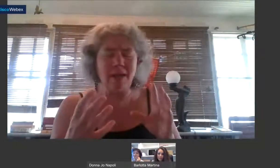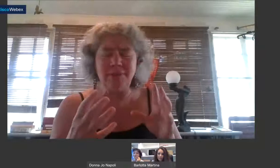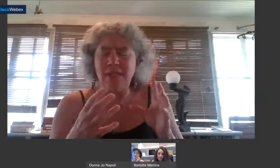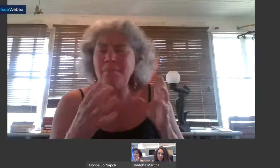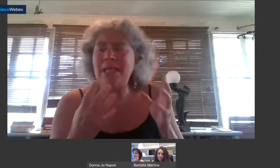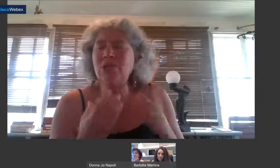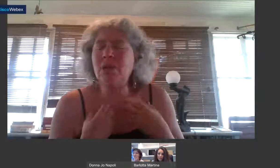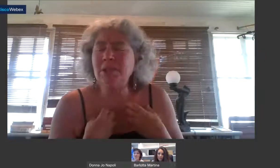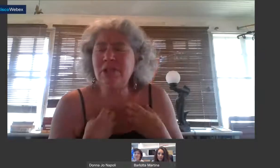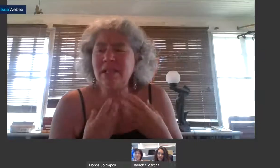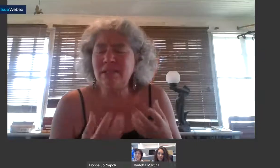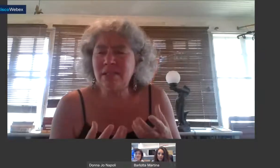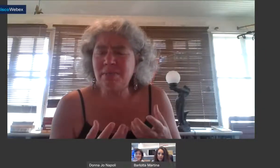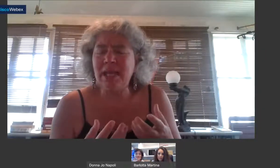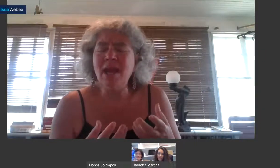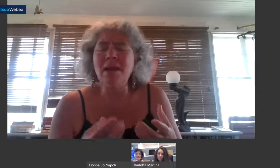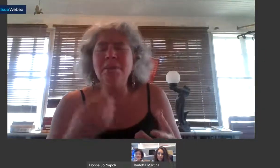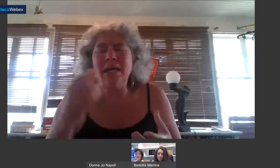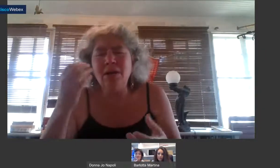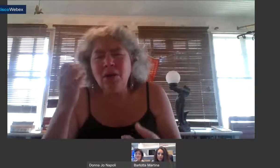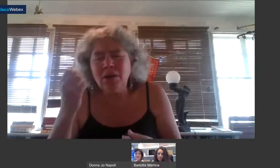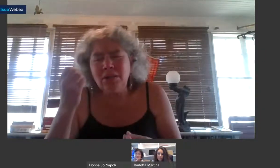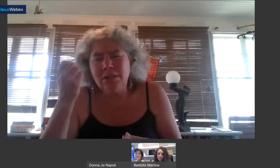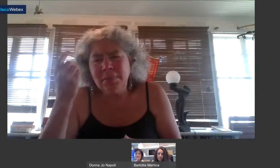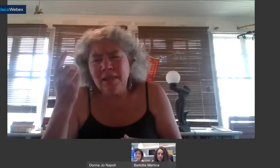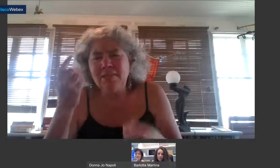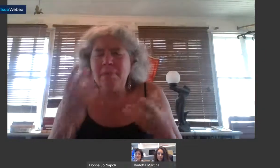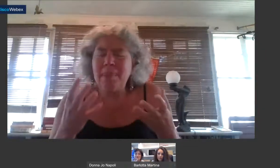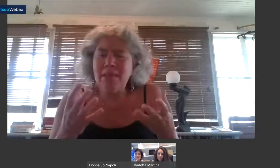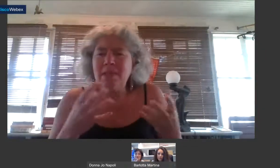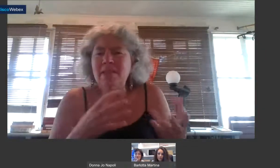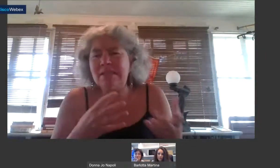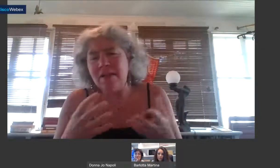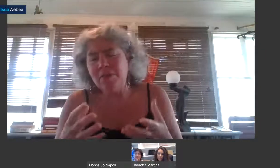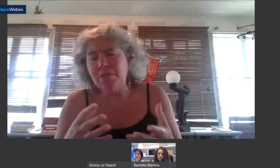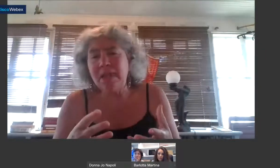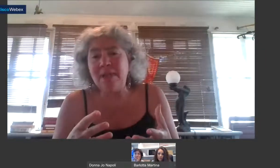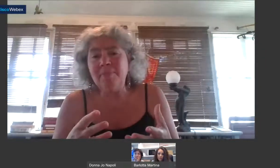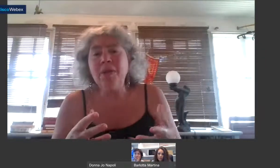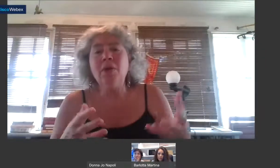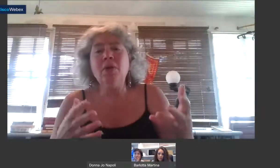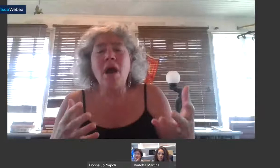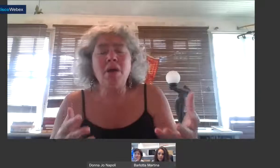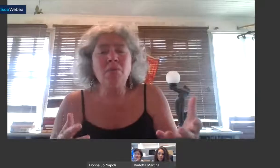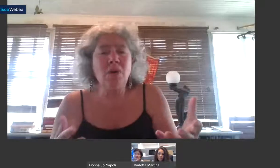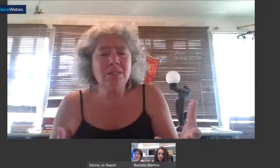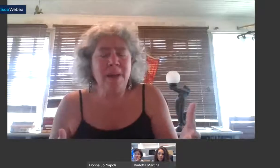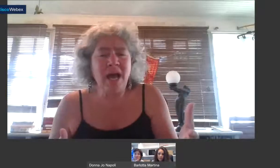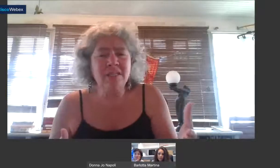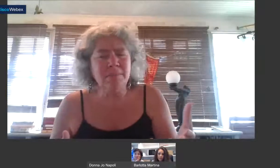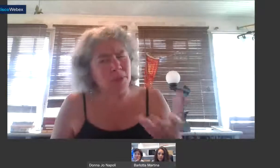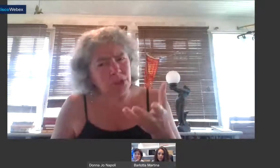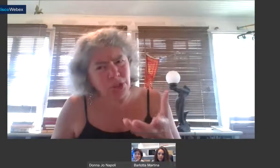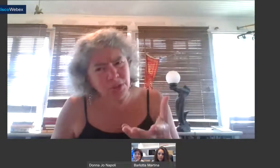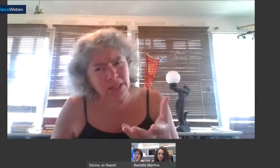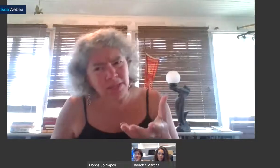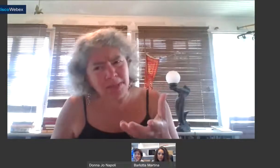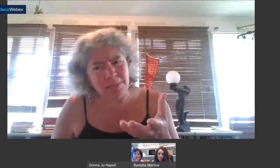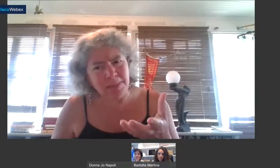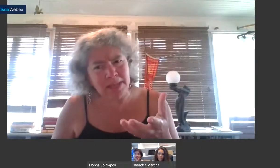it. It made so much sense to me. But it occurred to me that maybe this other thing what's possible. Do you think it might be